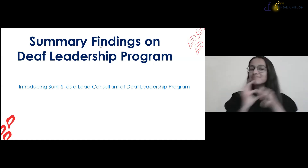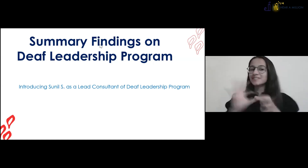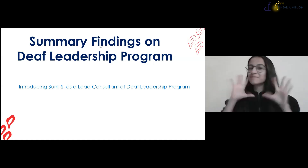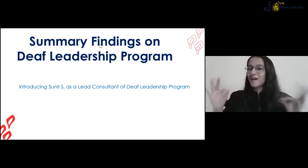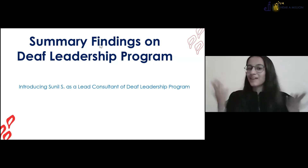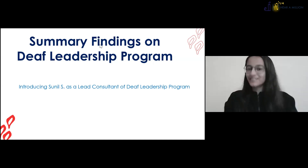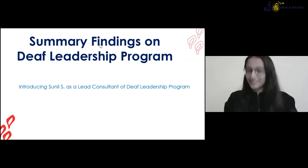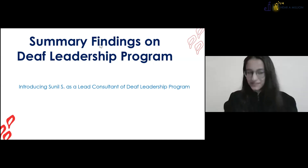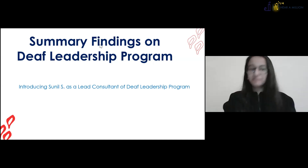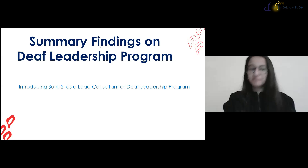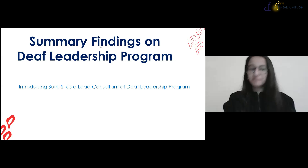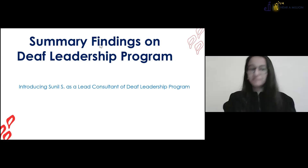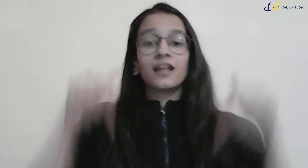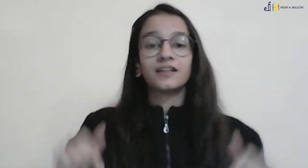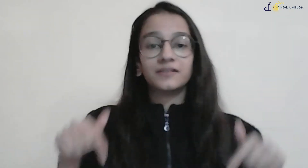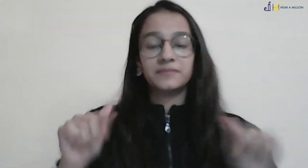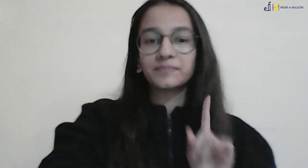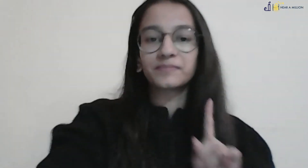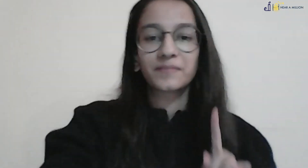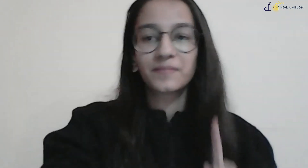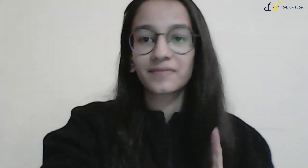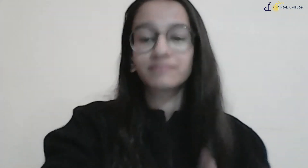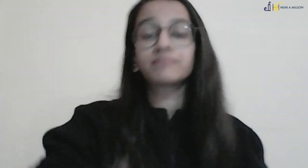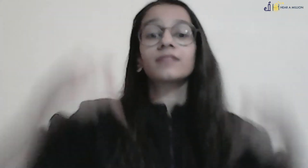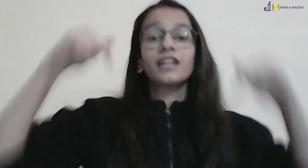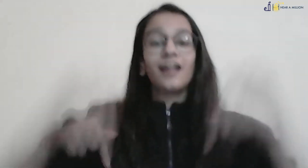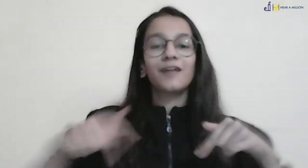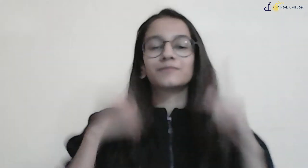right? So it's more important to support the deaf community.